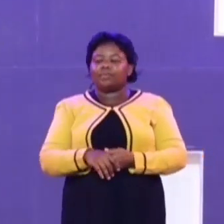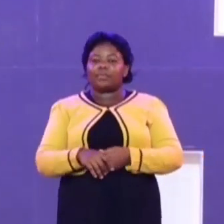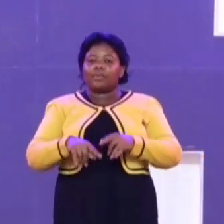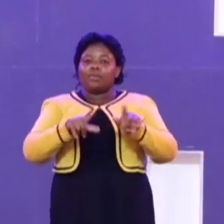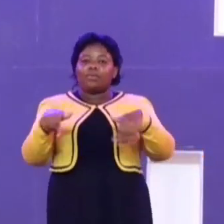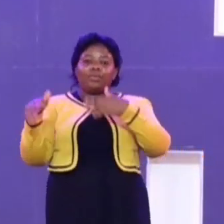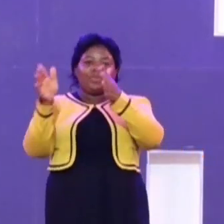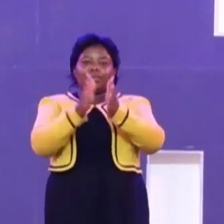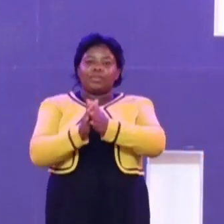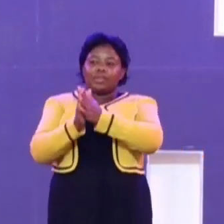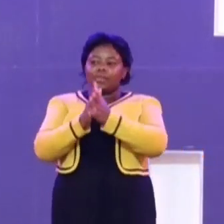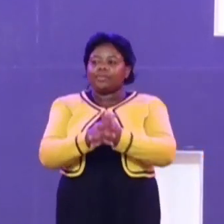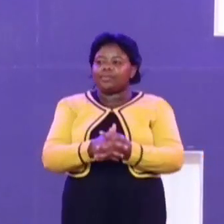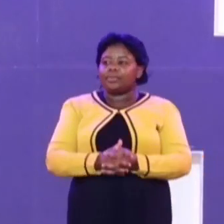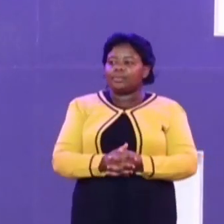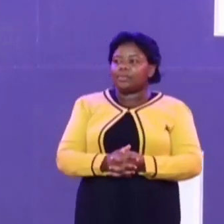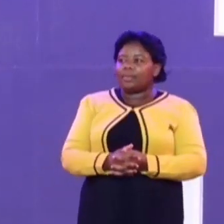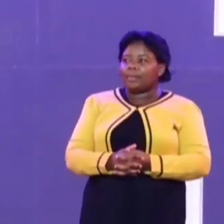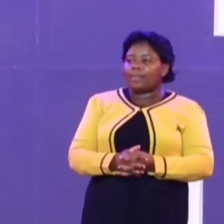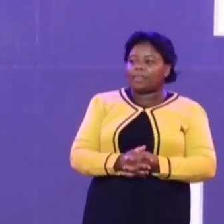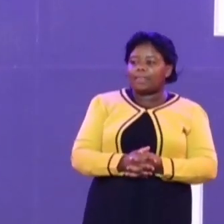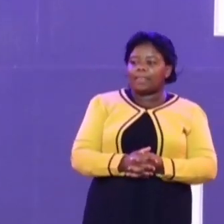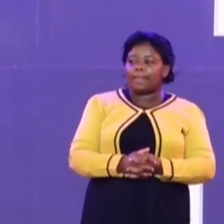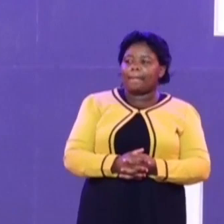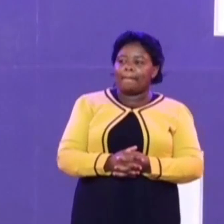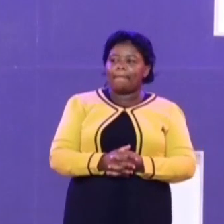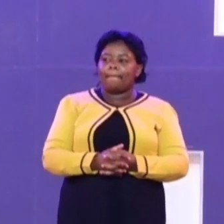Are we there? Tutuseo.